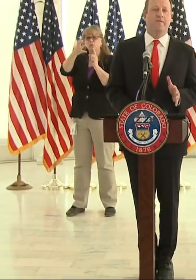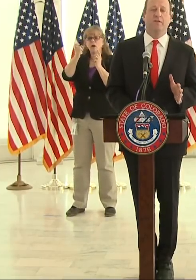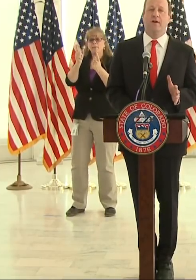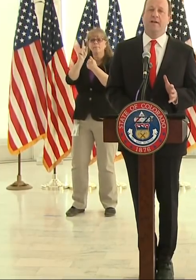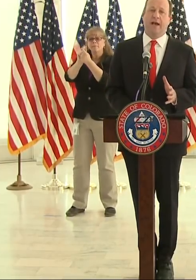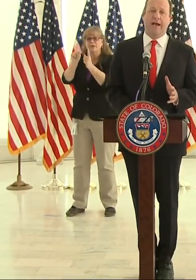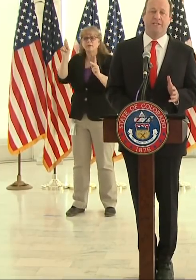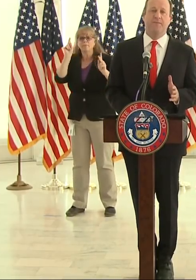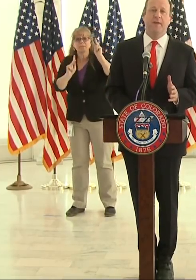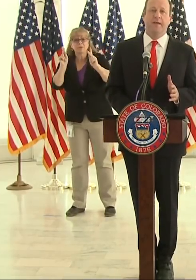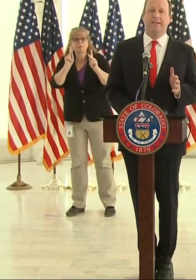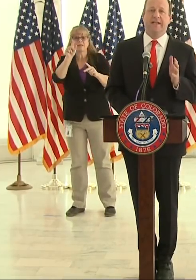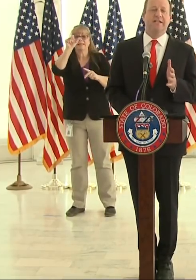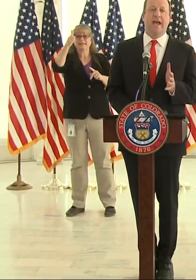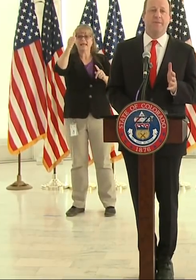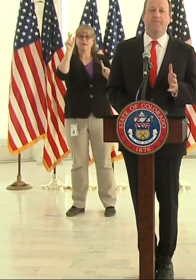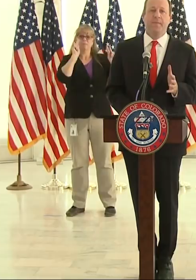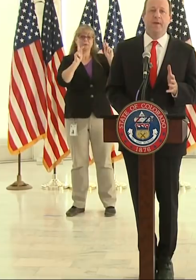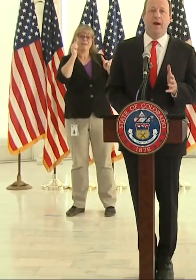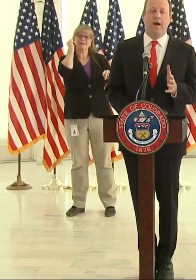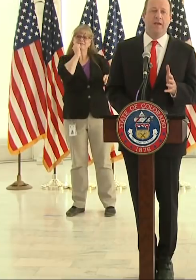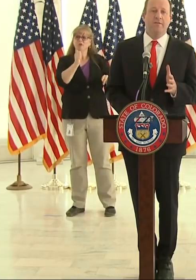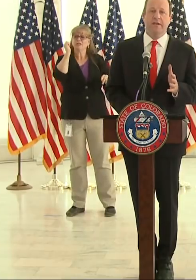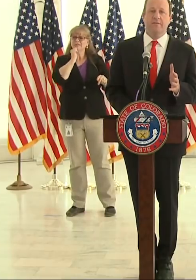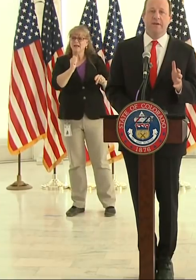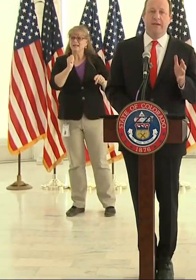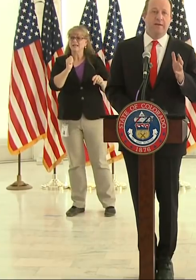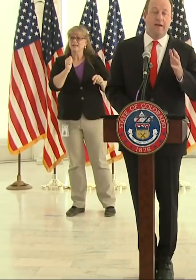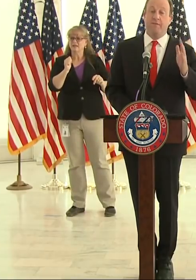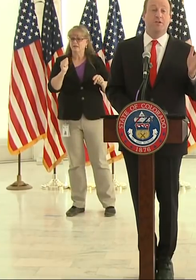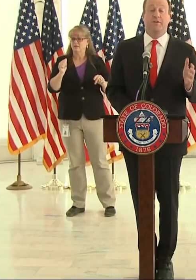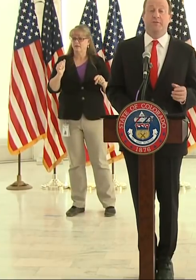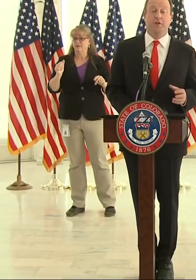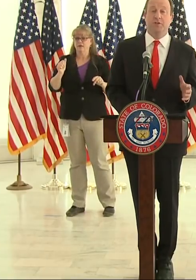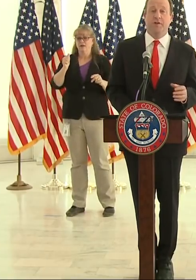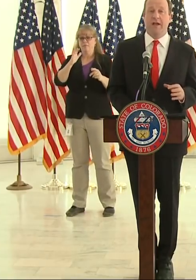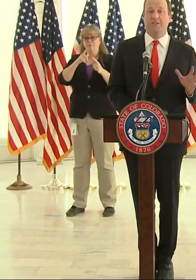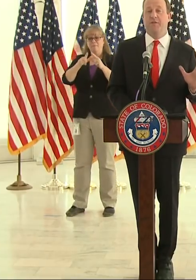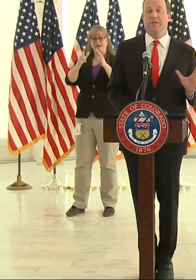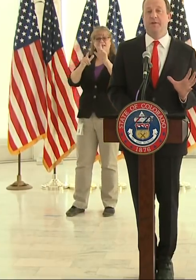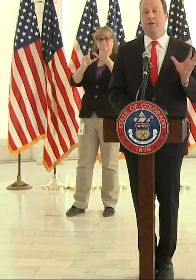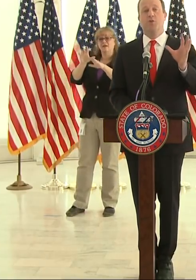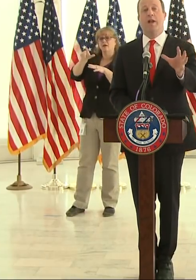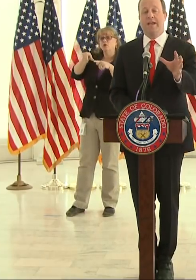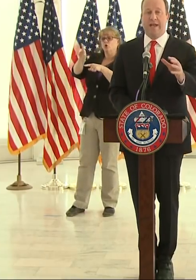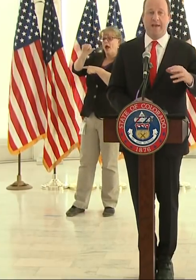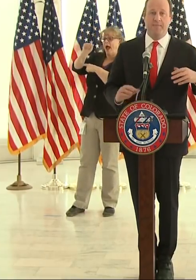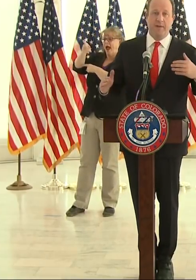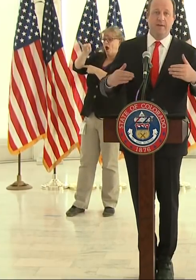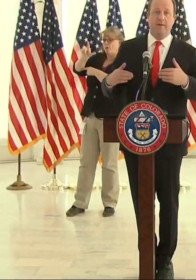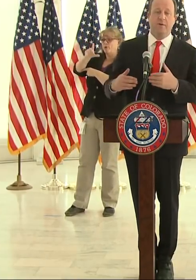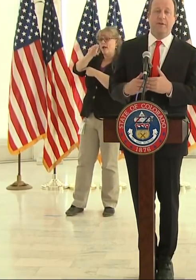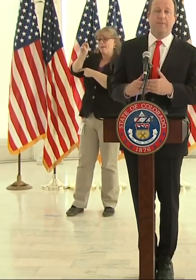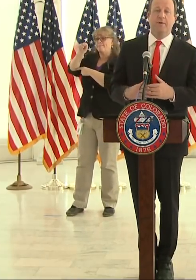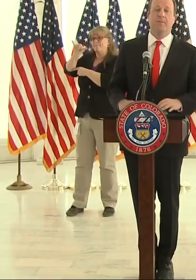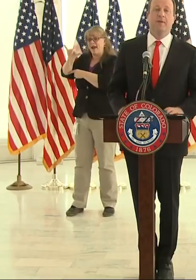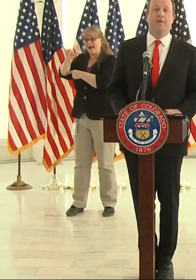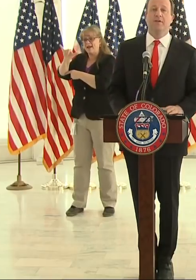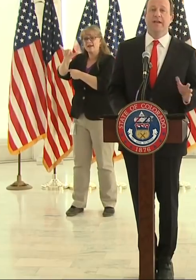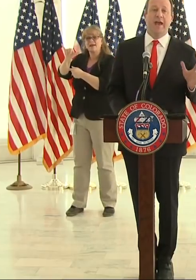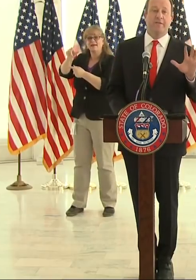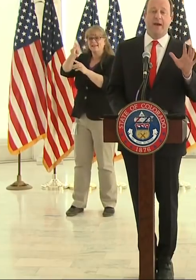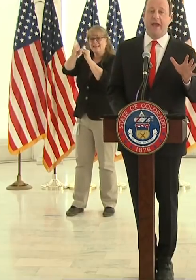June, however long it lasts, instead of 10, you need to have 4 social interactions. If you were somebody who had 20 a day with